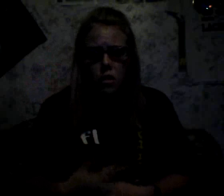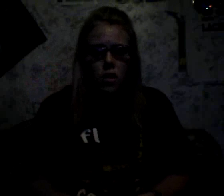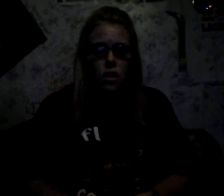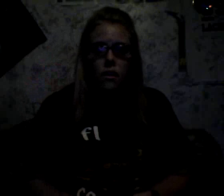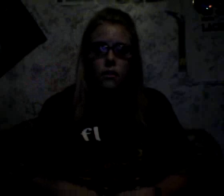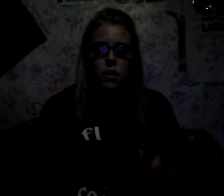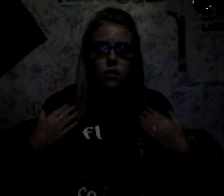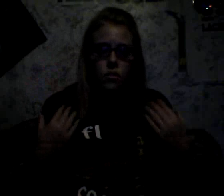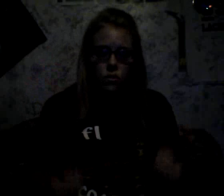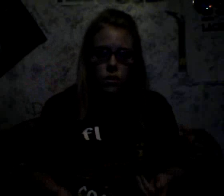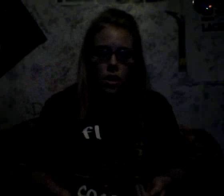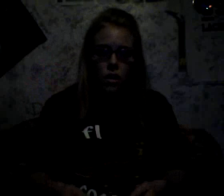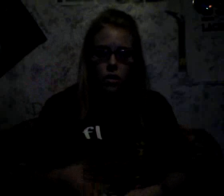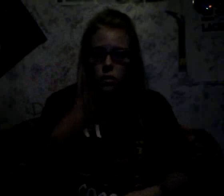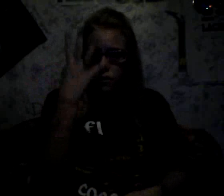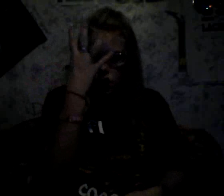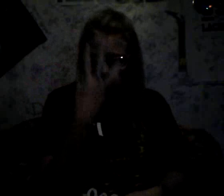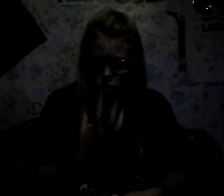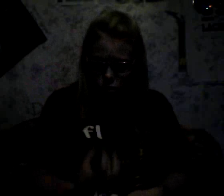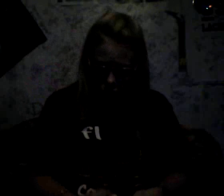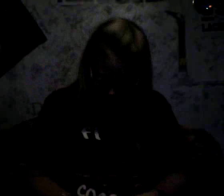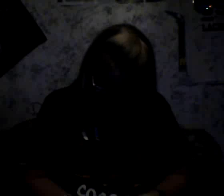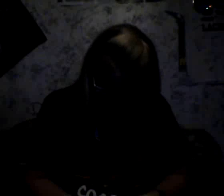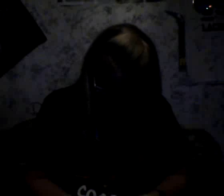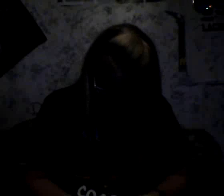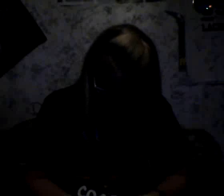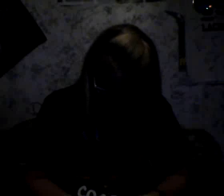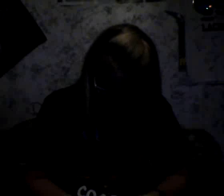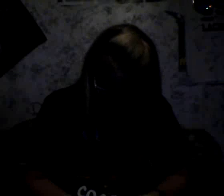When I'm not too tired to fall asleep.